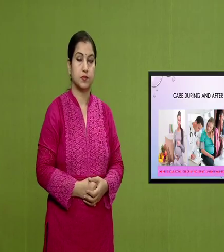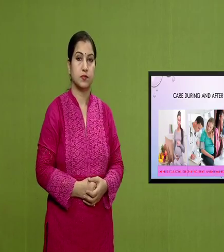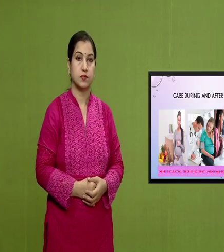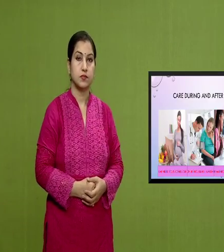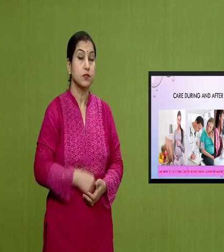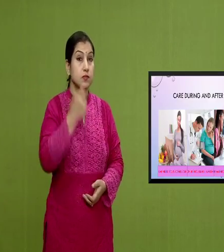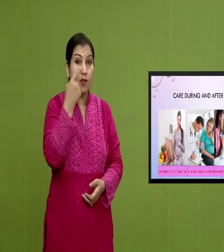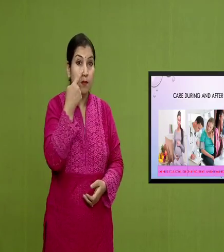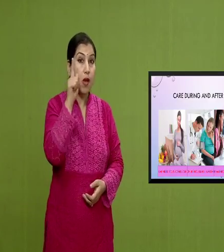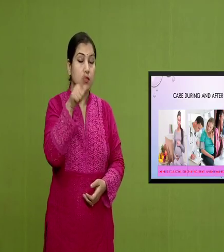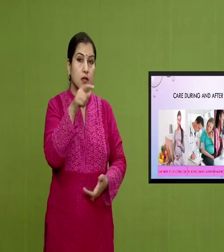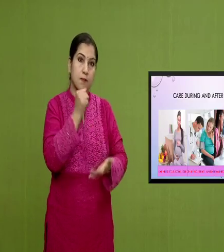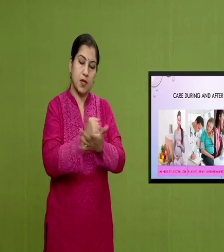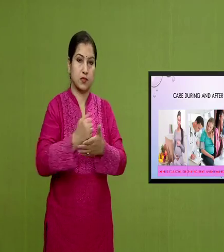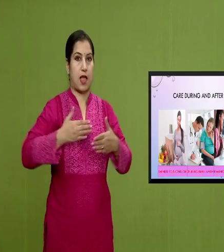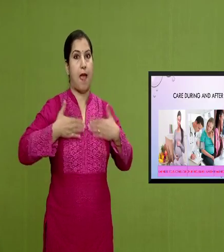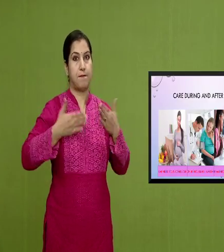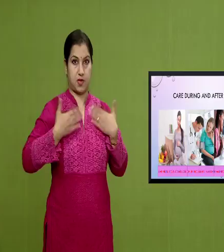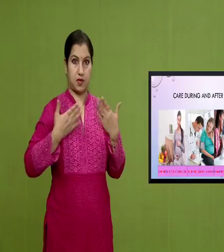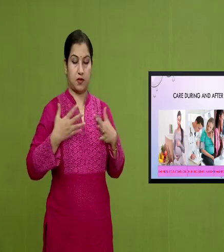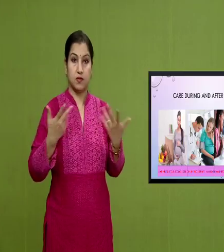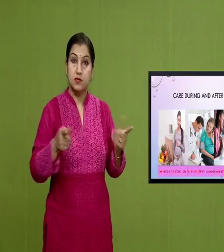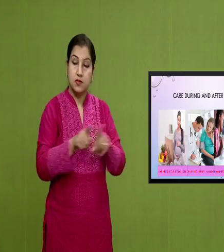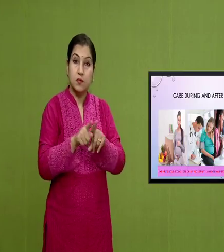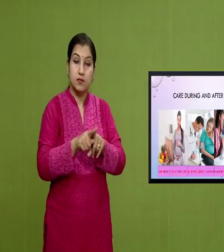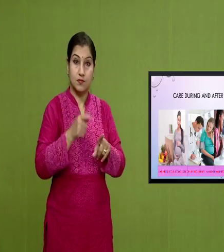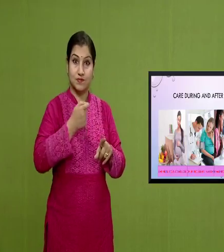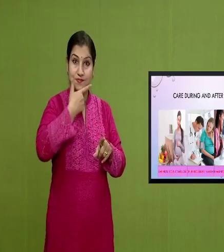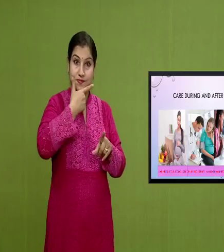Mother should be happy and cheerful.